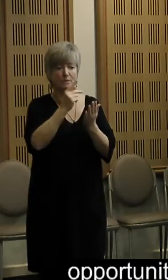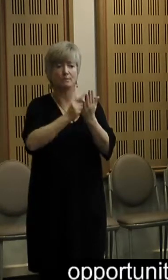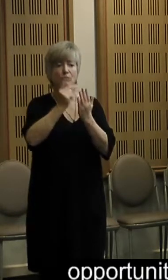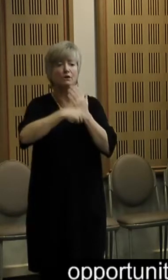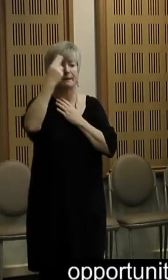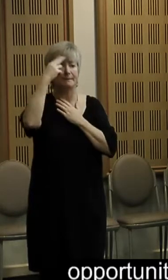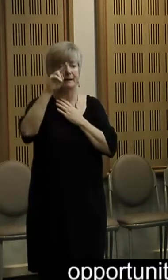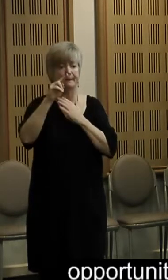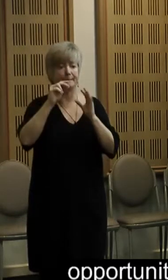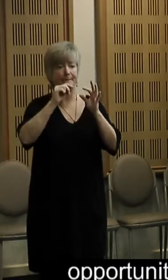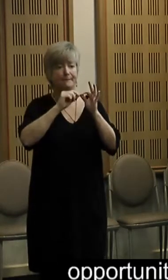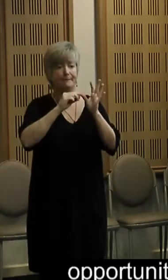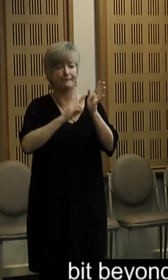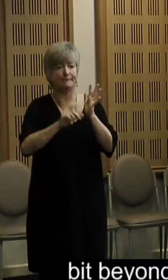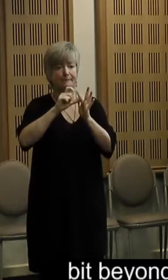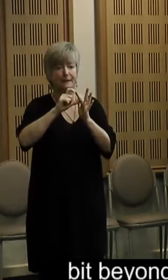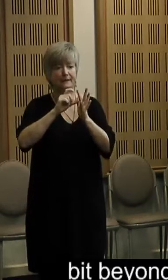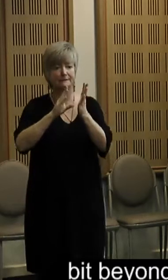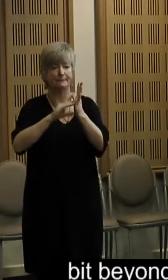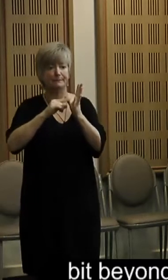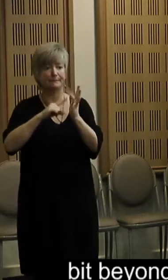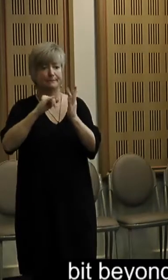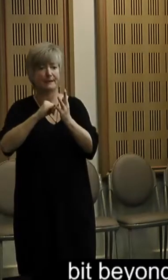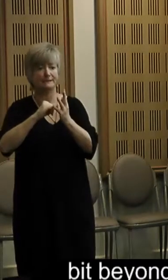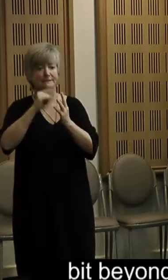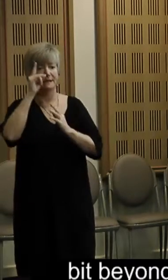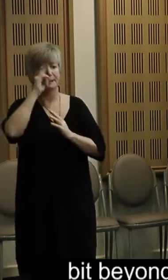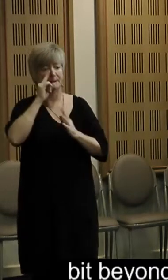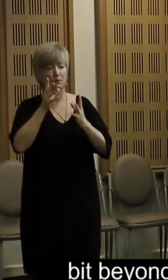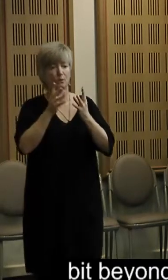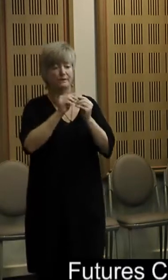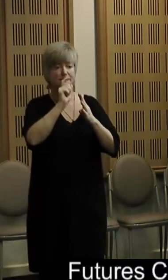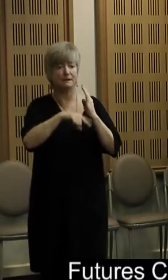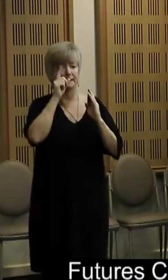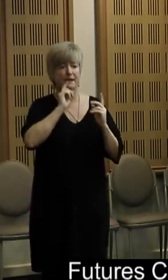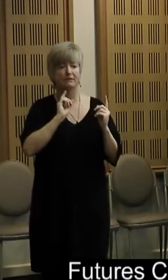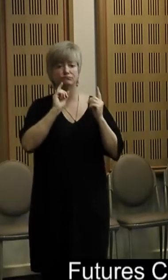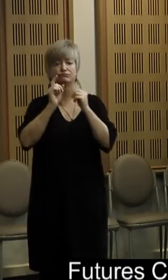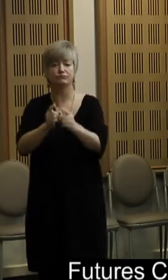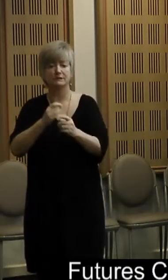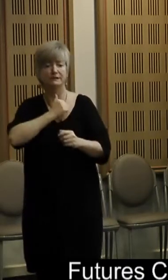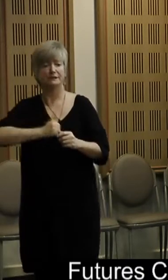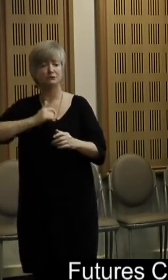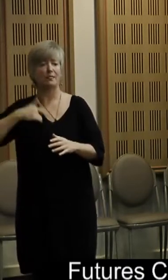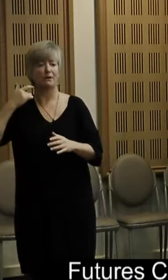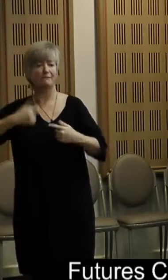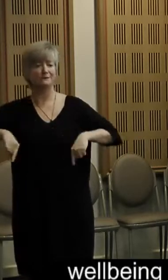called Bandmates, and that's where people with a disability can go out and actually enjoy live music in live music venues.